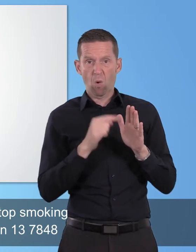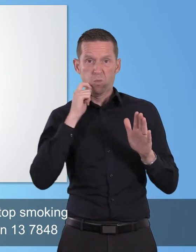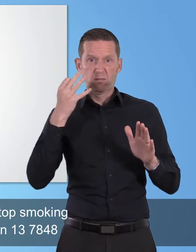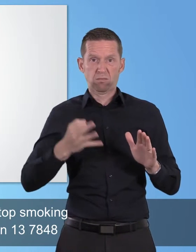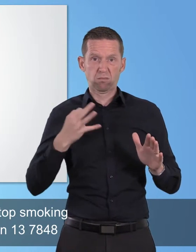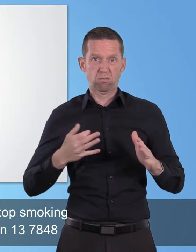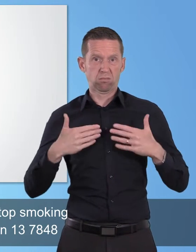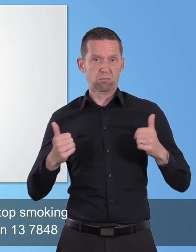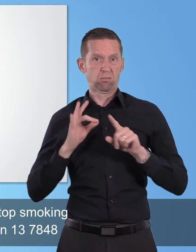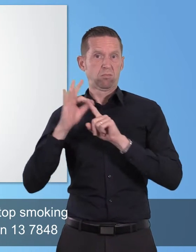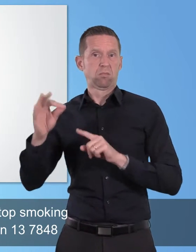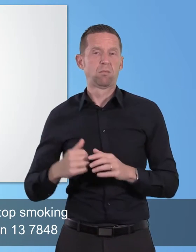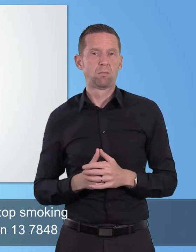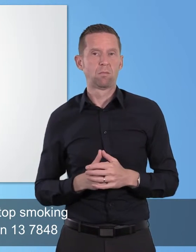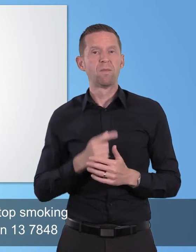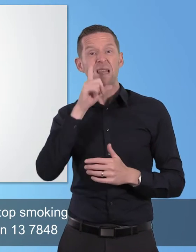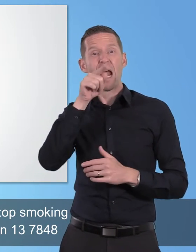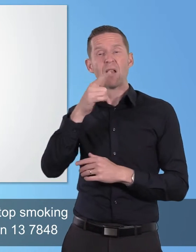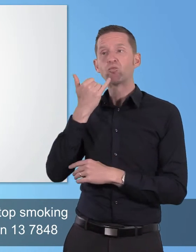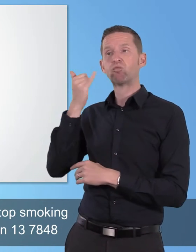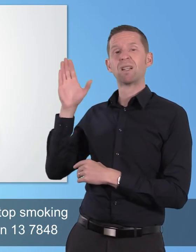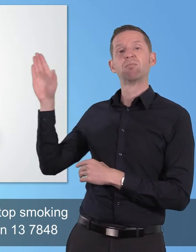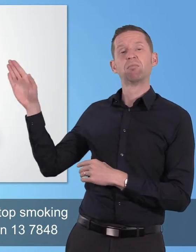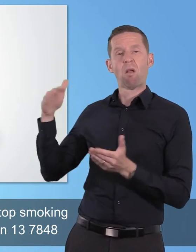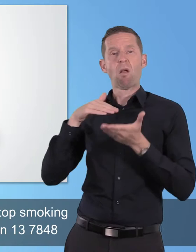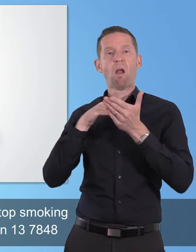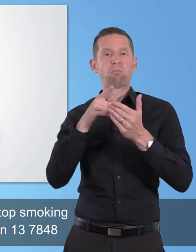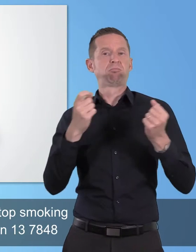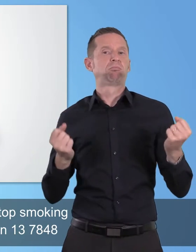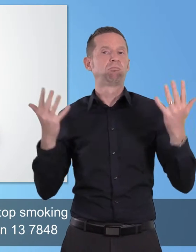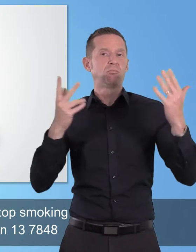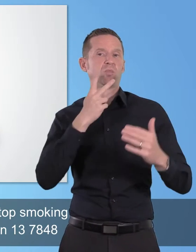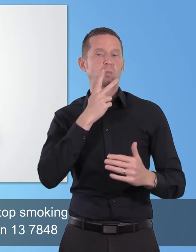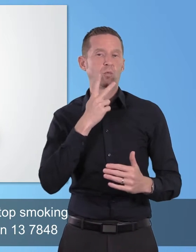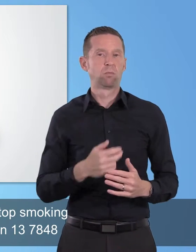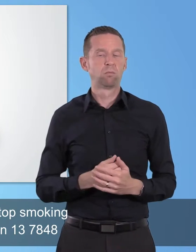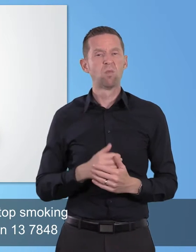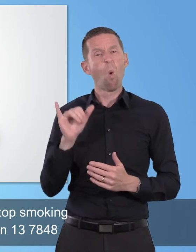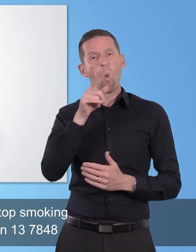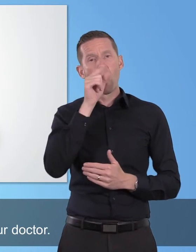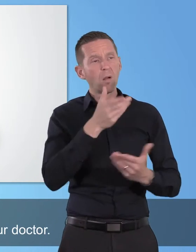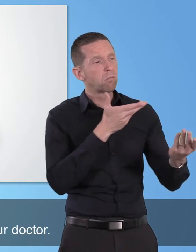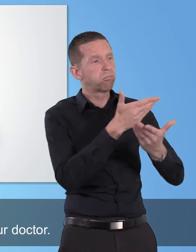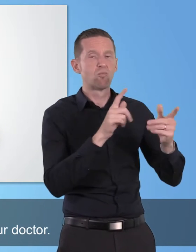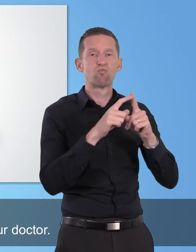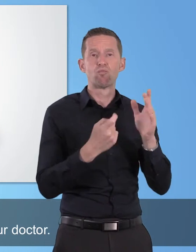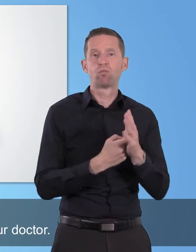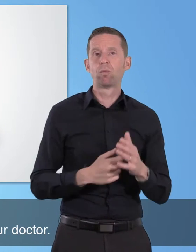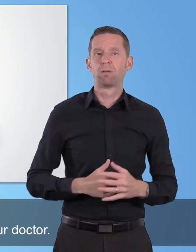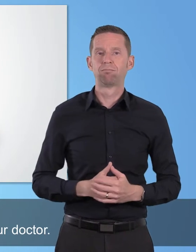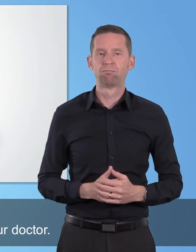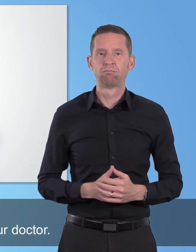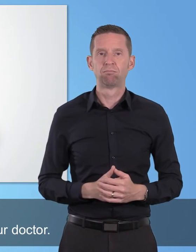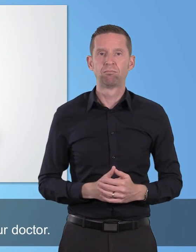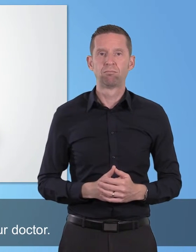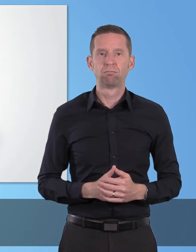You can get help to stop smoking by calling Quitline on 13 78 48 or by talking to